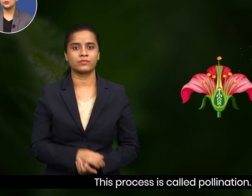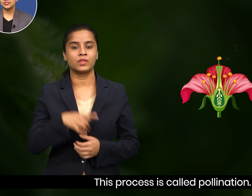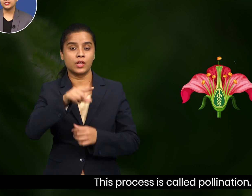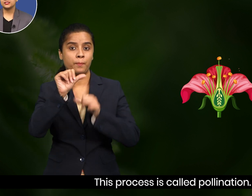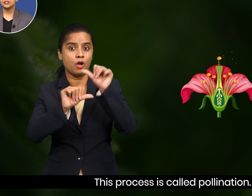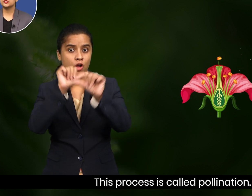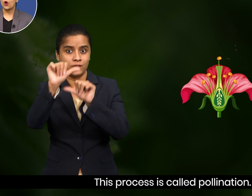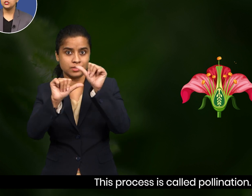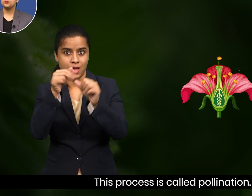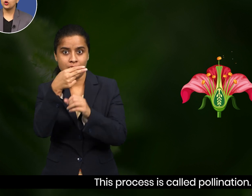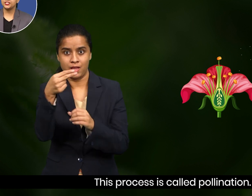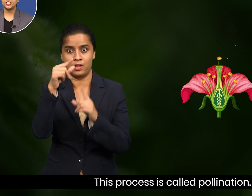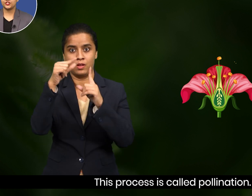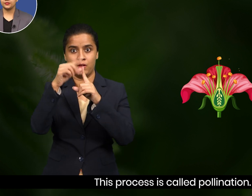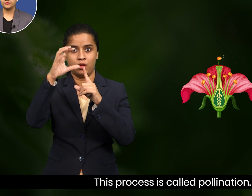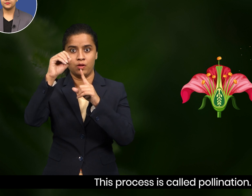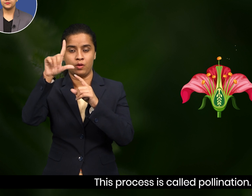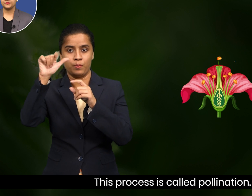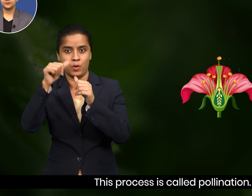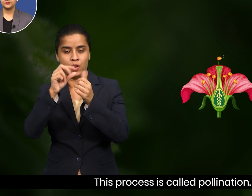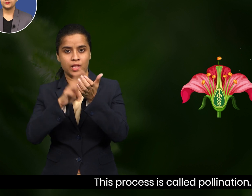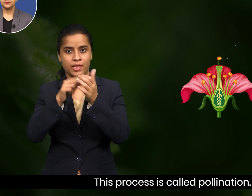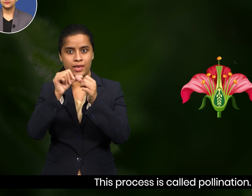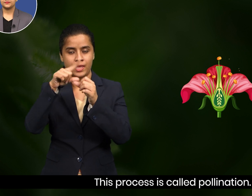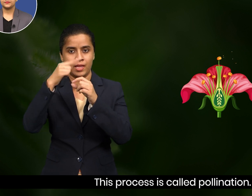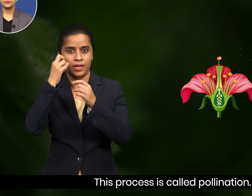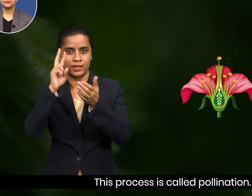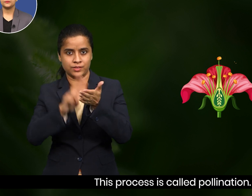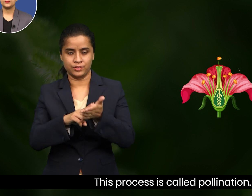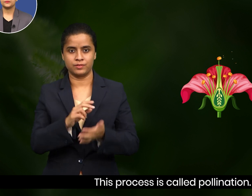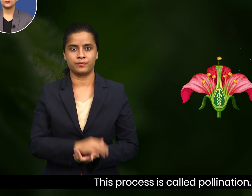This process is called pollination.